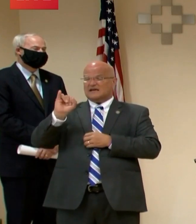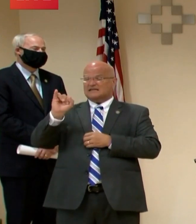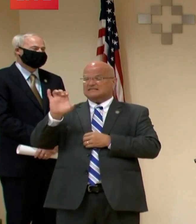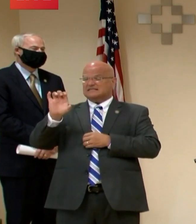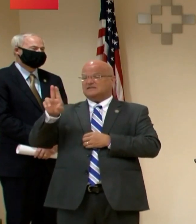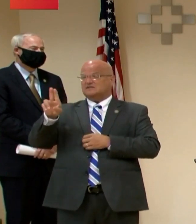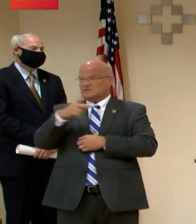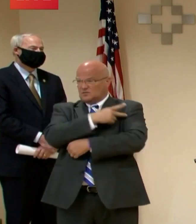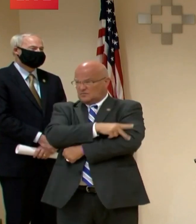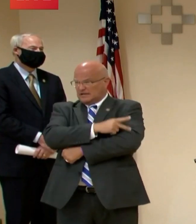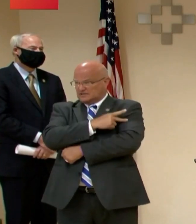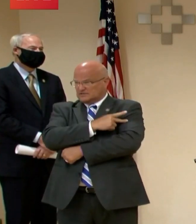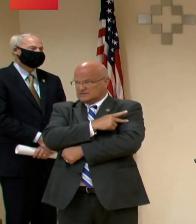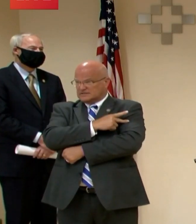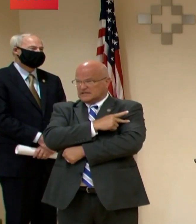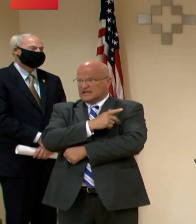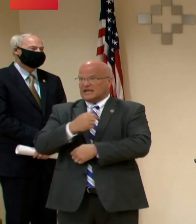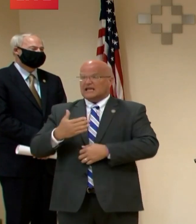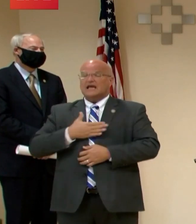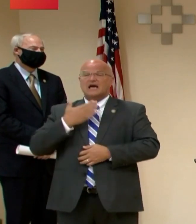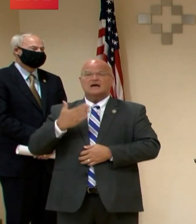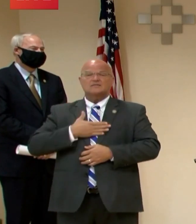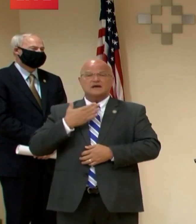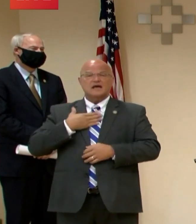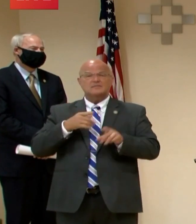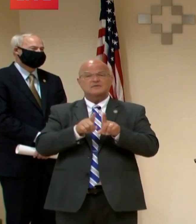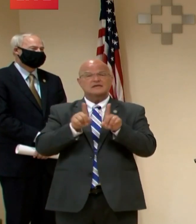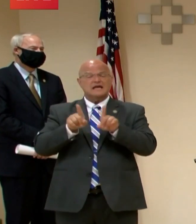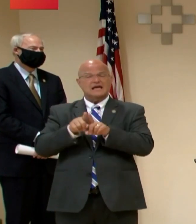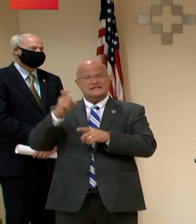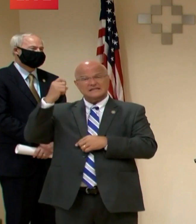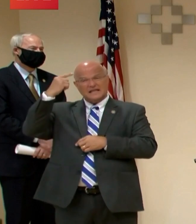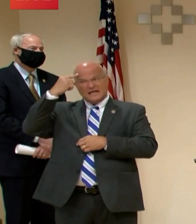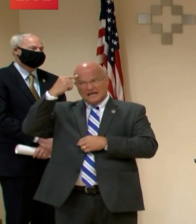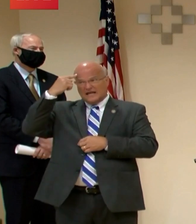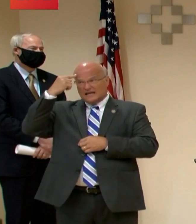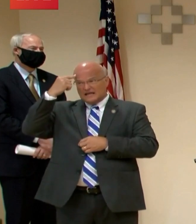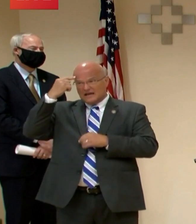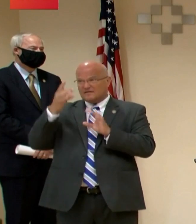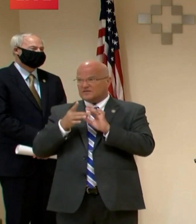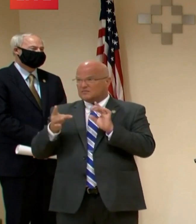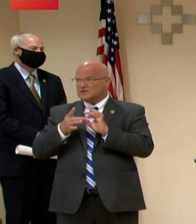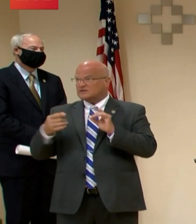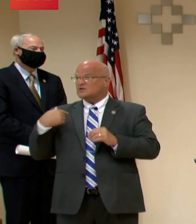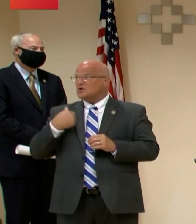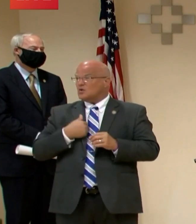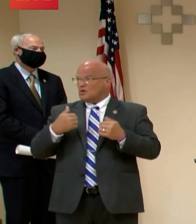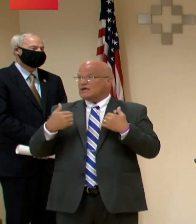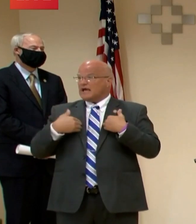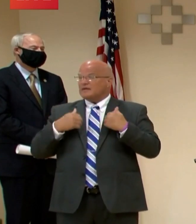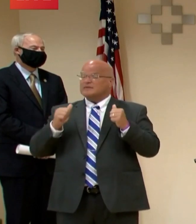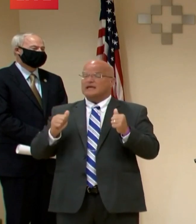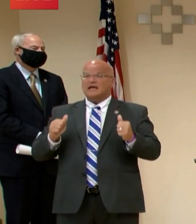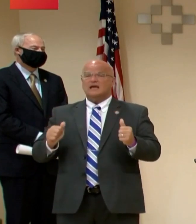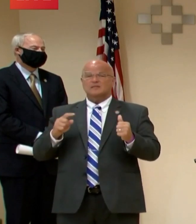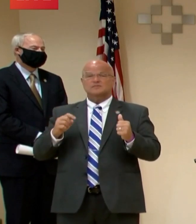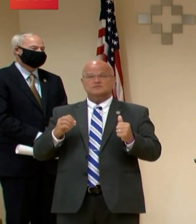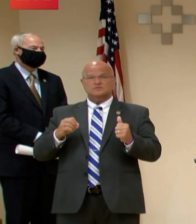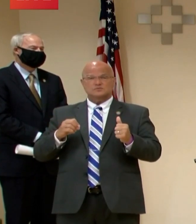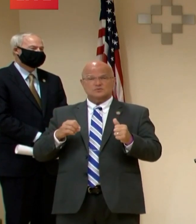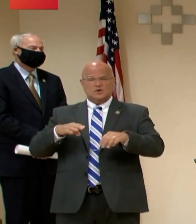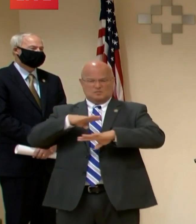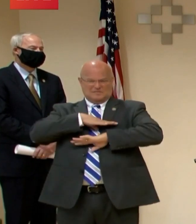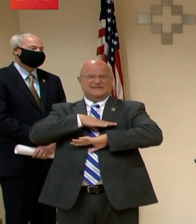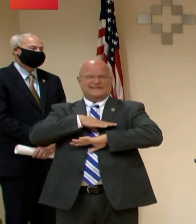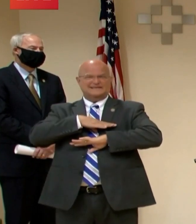patients. And I'm pleased, as the governor mentioned, is we have been able to meet